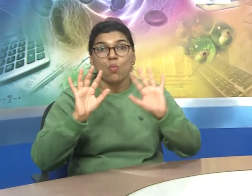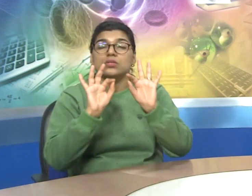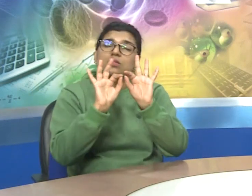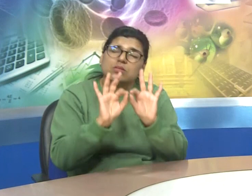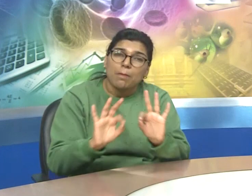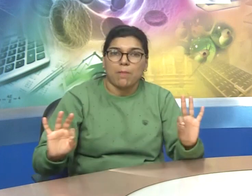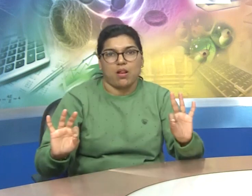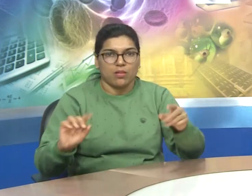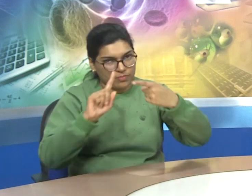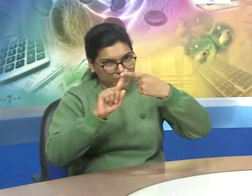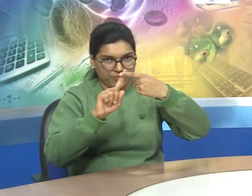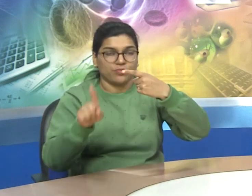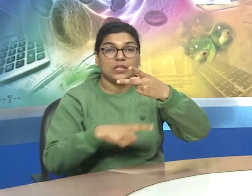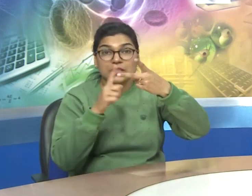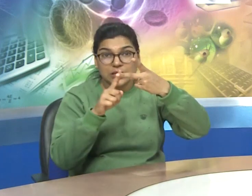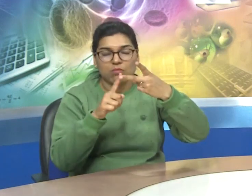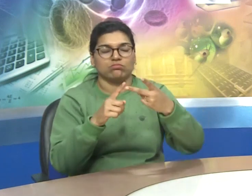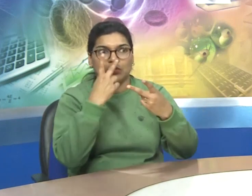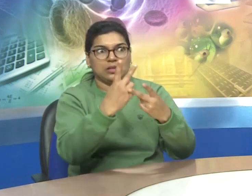The second is brevity.